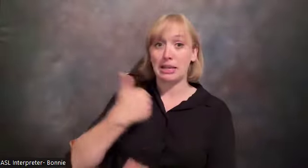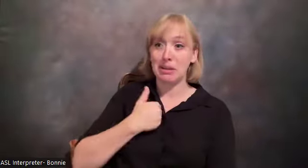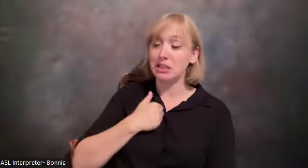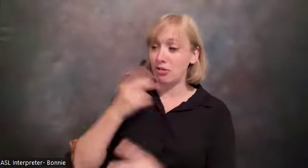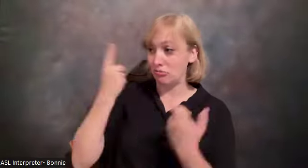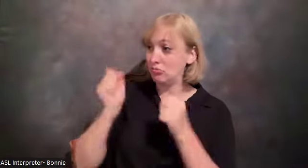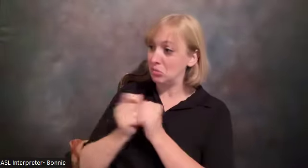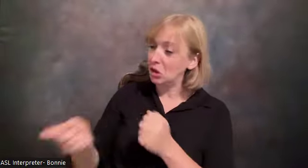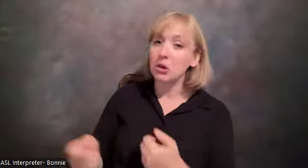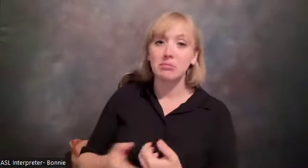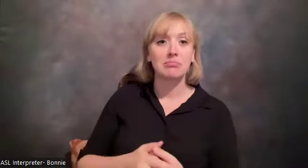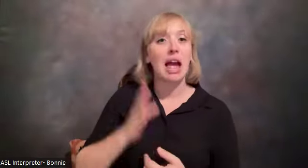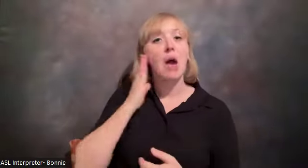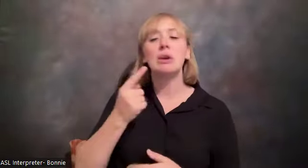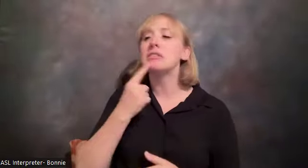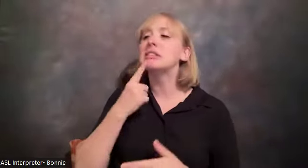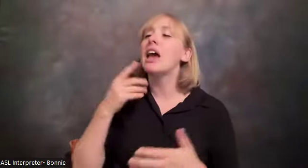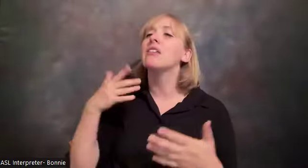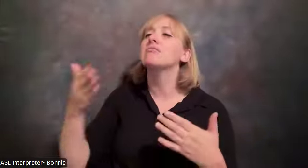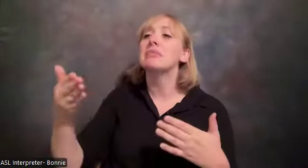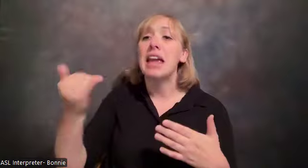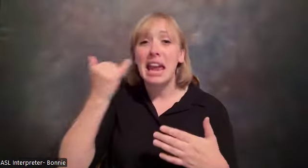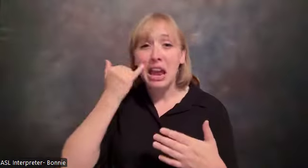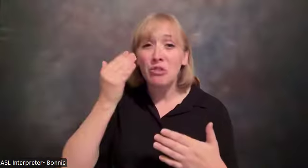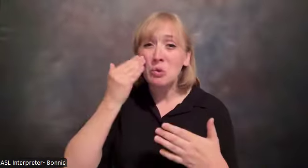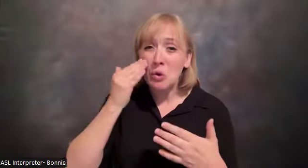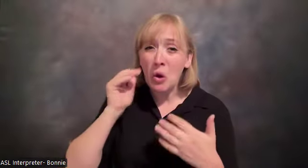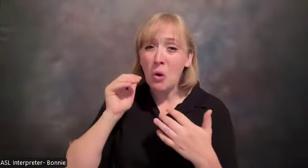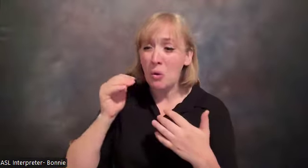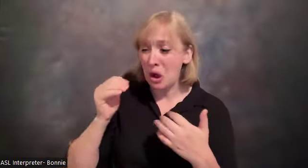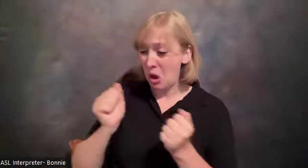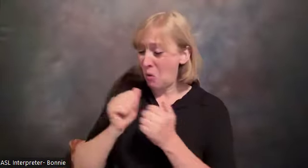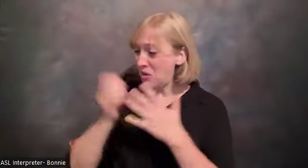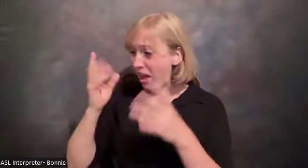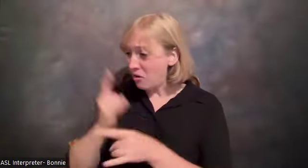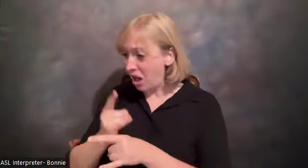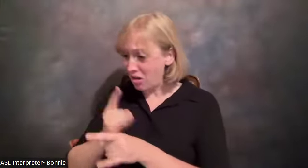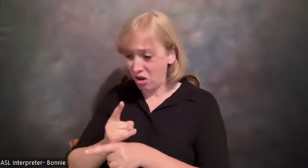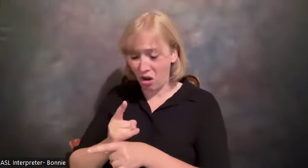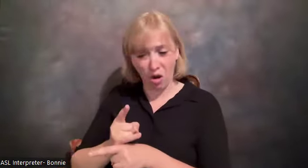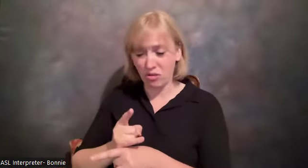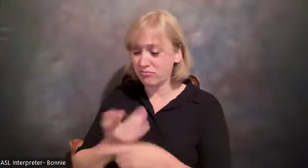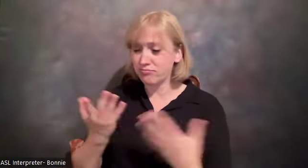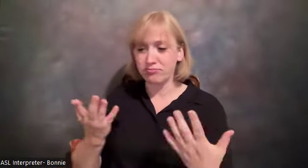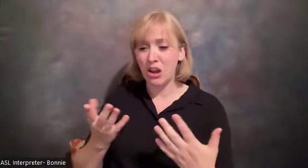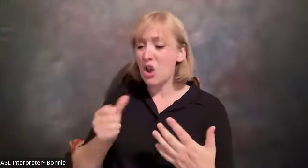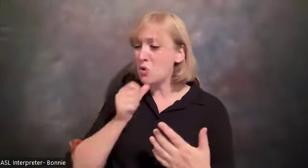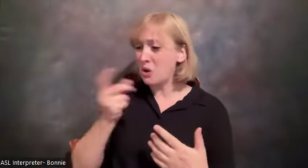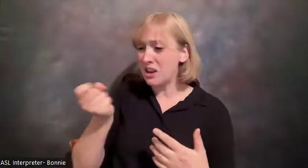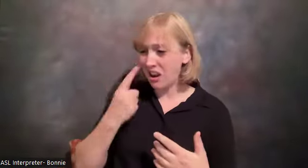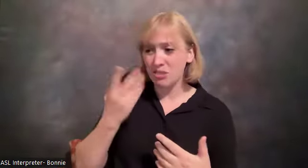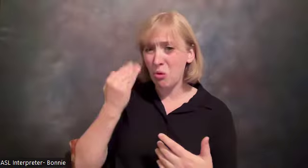agree." Then I would have followed it up with this. "But if you knew how I felt when I wasn't drinking, you wouldn't be asking me why I